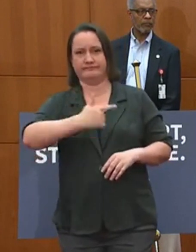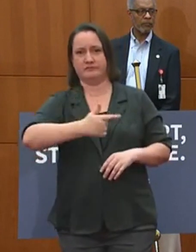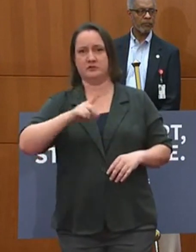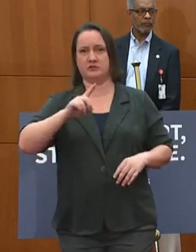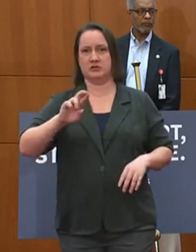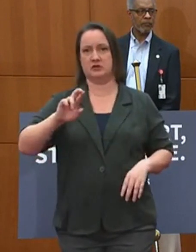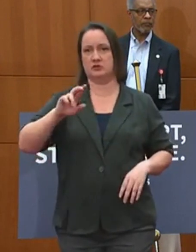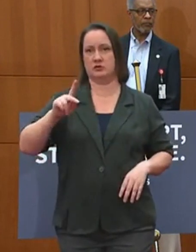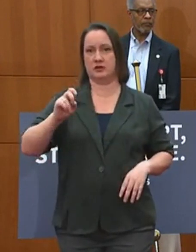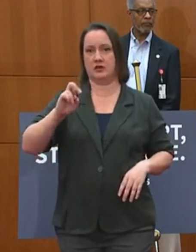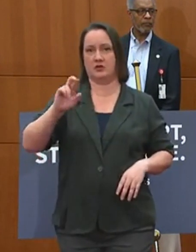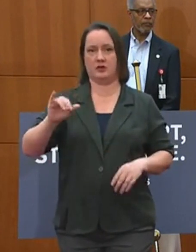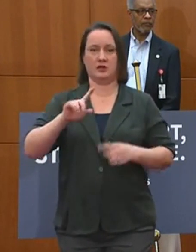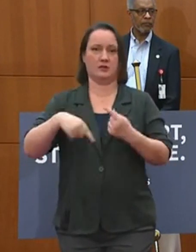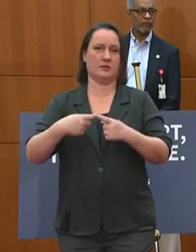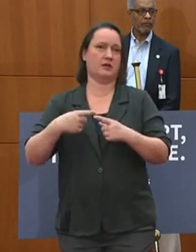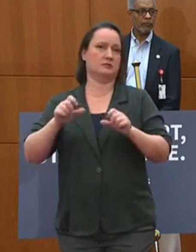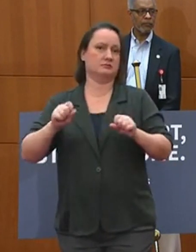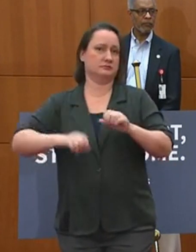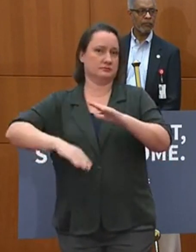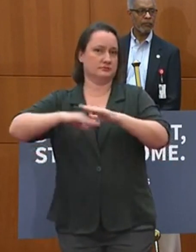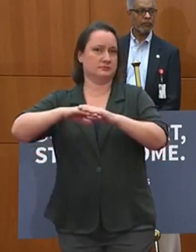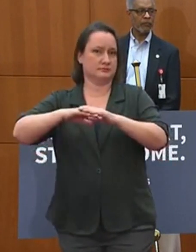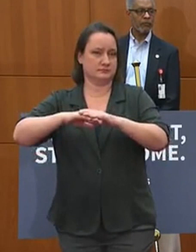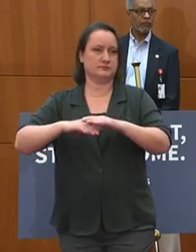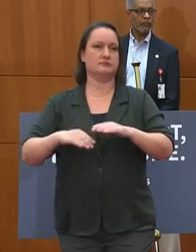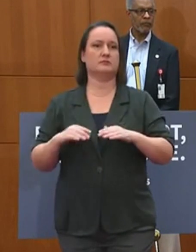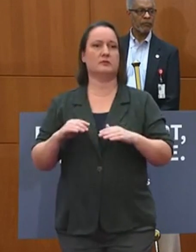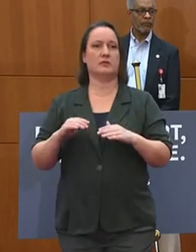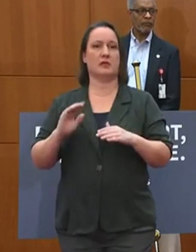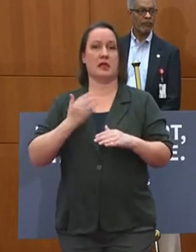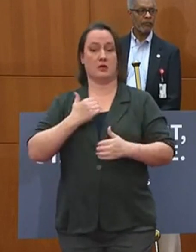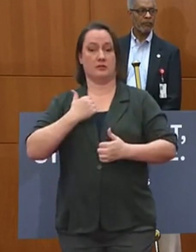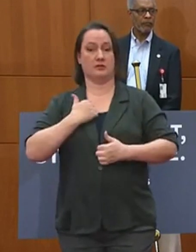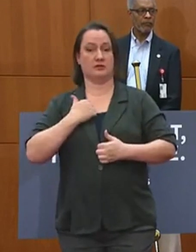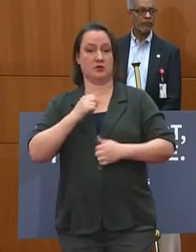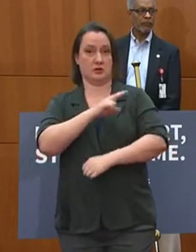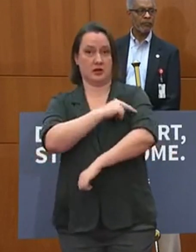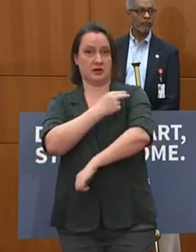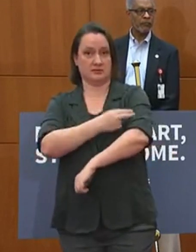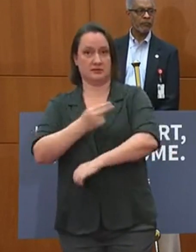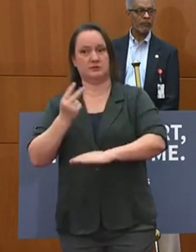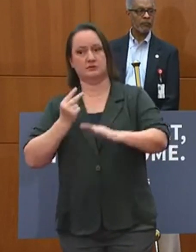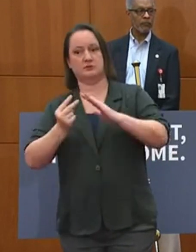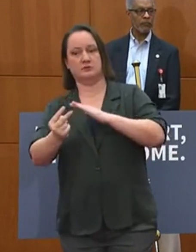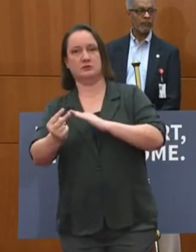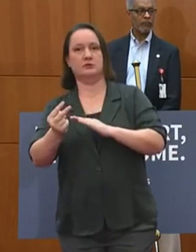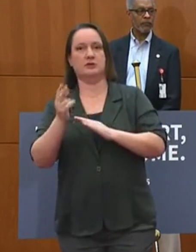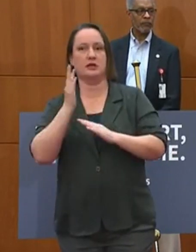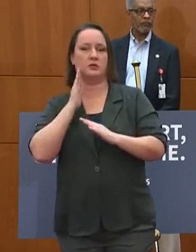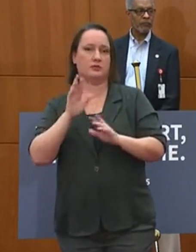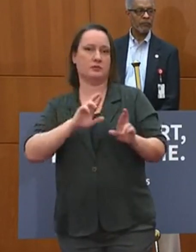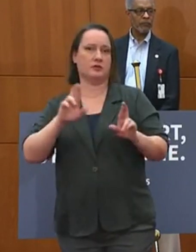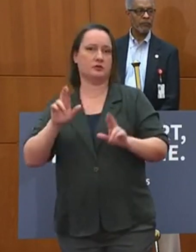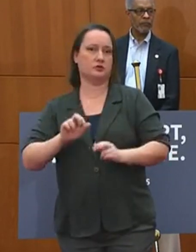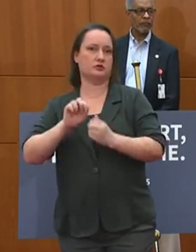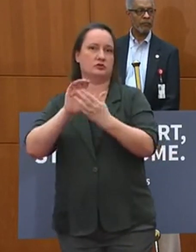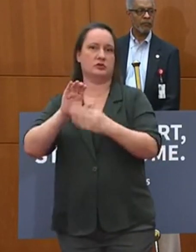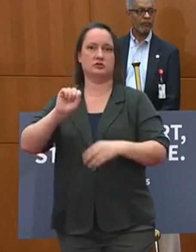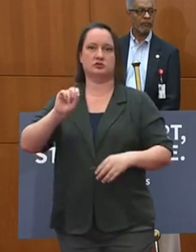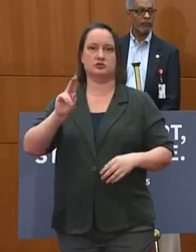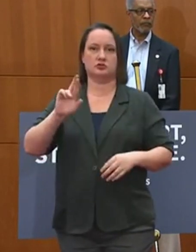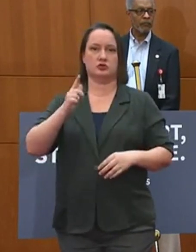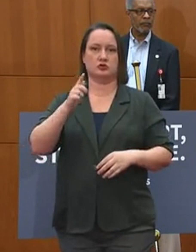capacity aspect, but it is the anticipation of the military hospitals that they will be prepared to address surge capacity